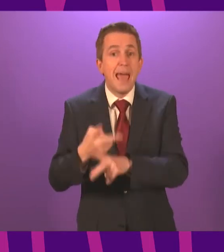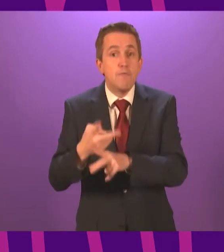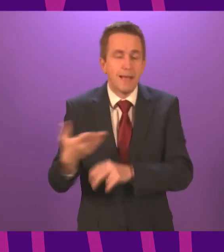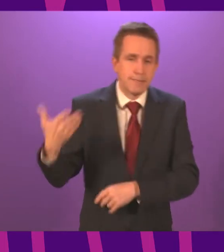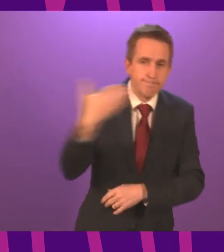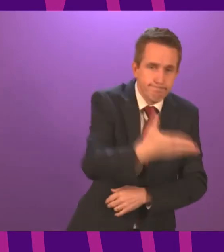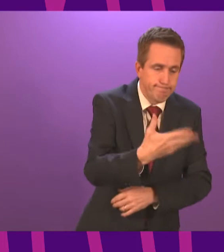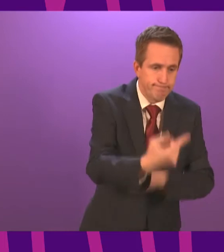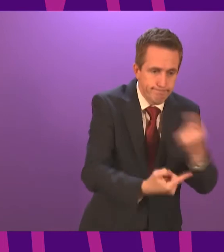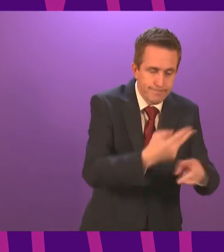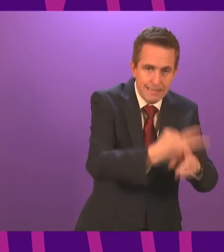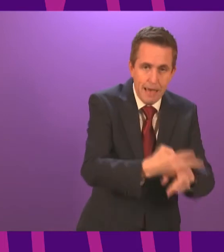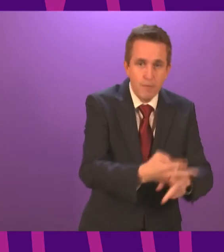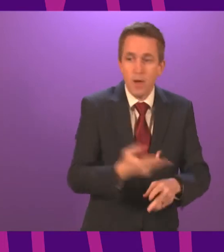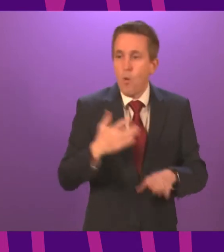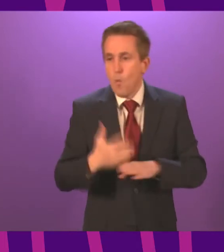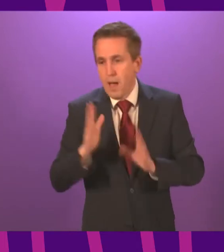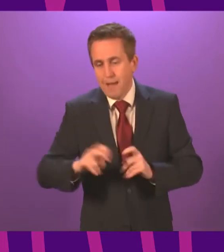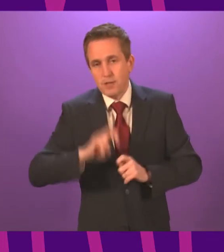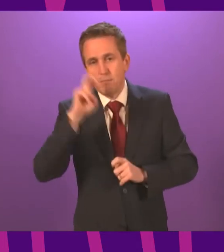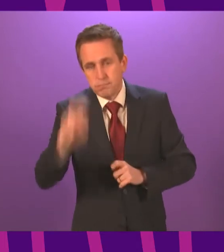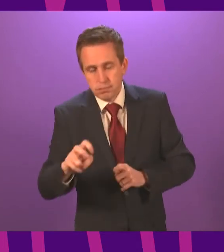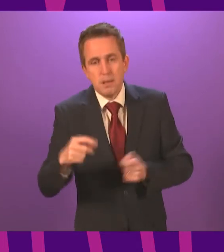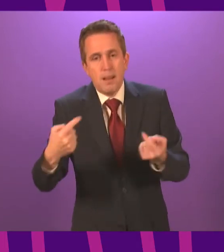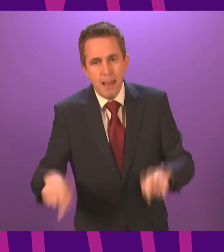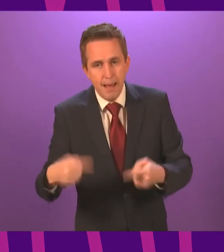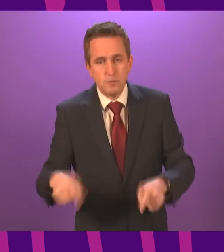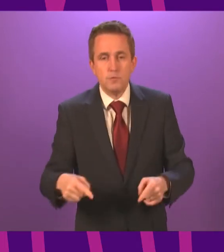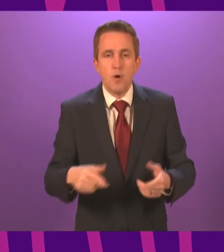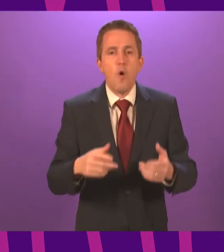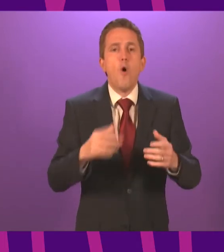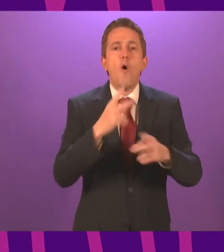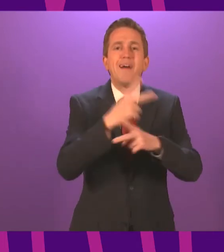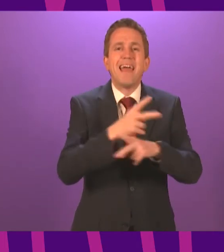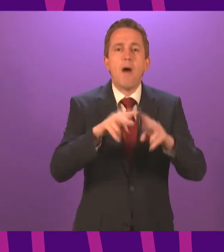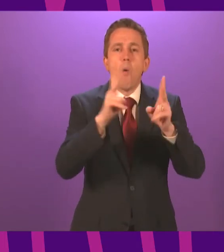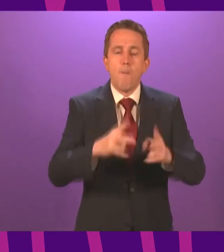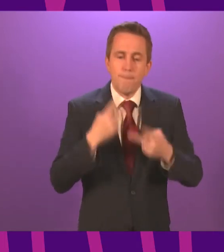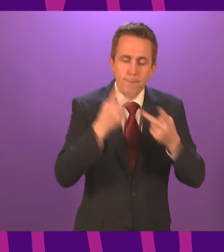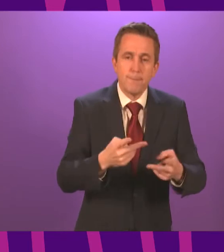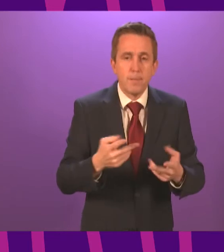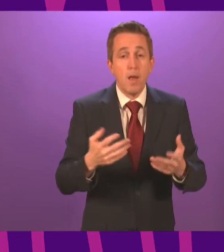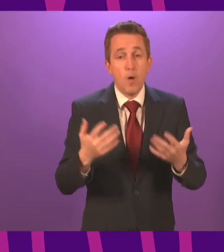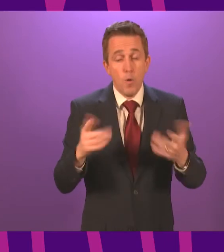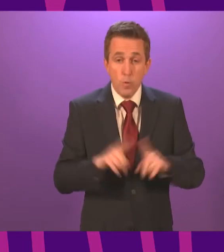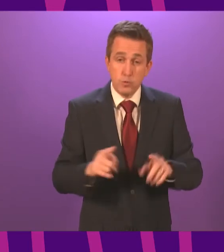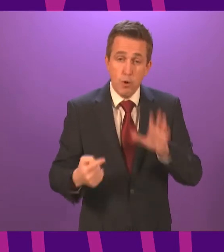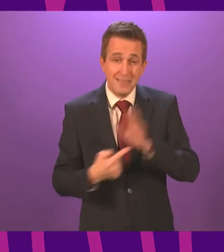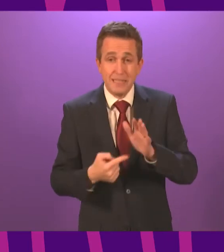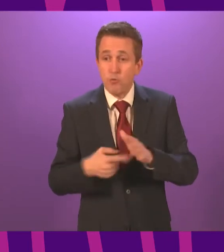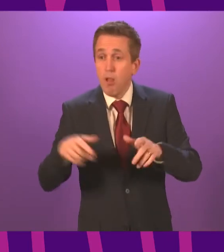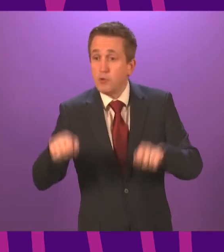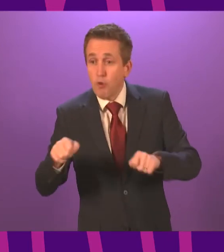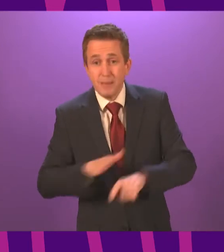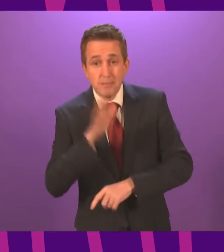for work where it cannot be done from home, as well as for care home or hospital visiting. There are also exemptions for essential shopping and exercise if you need